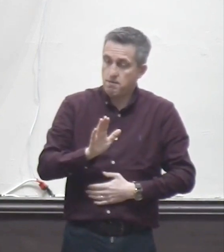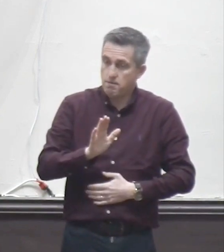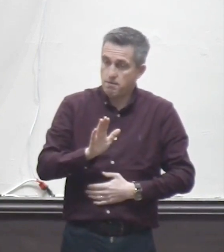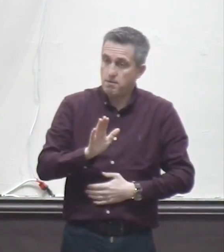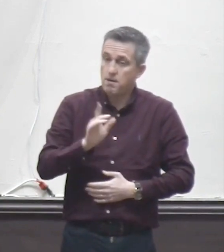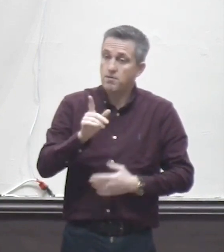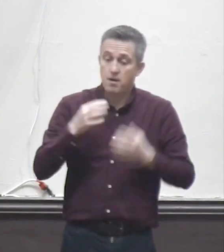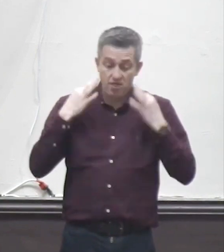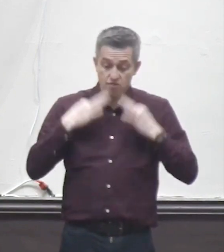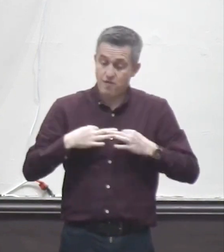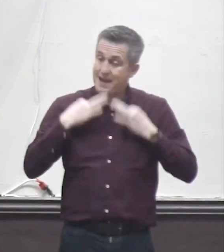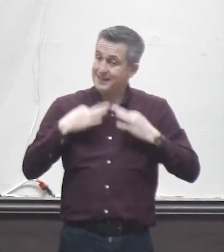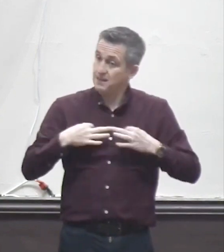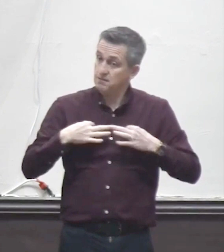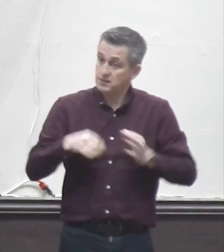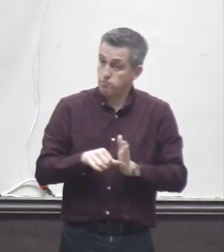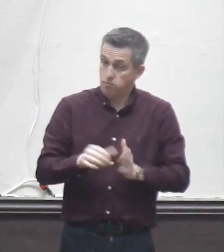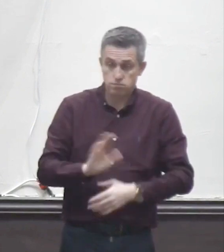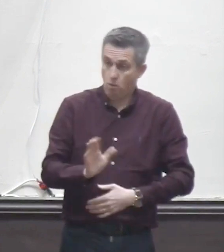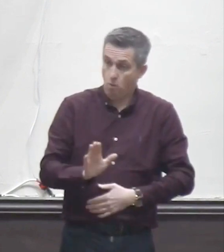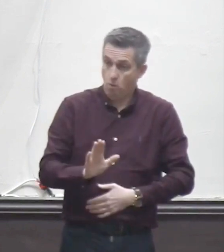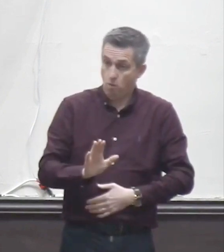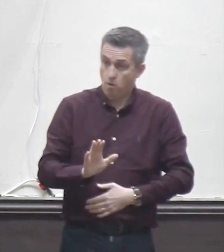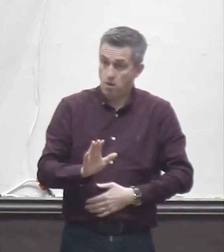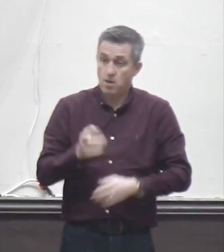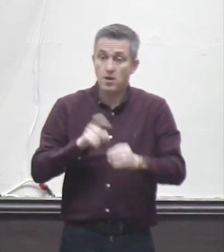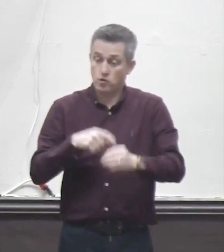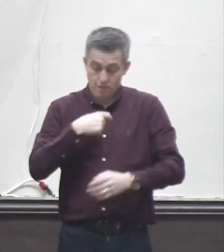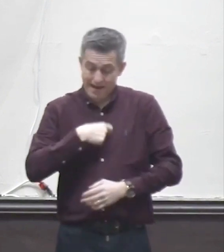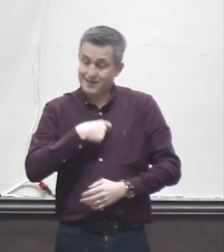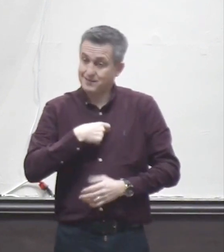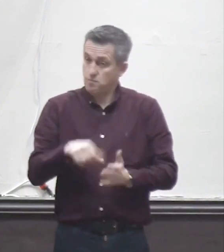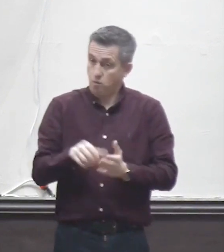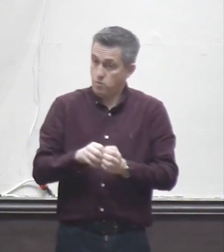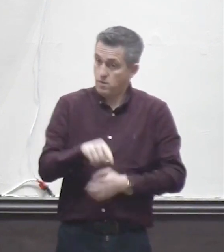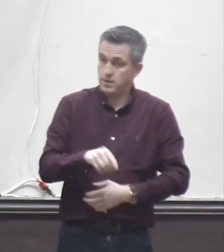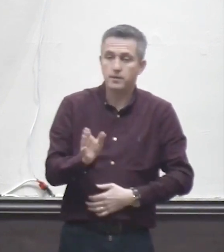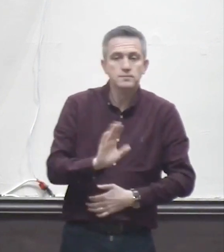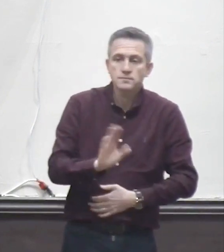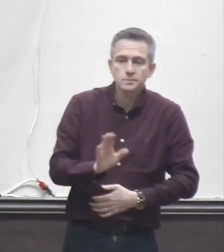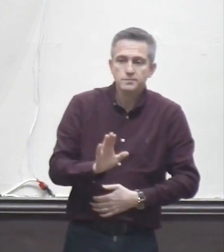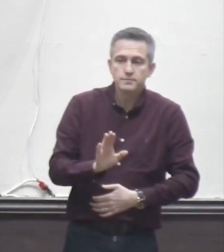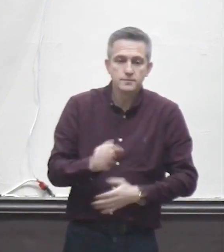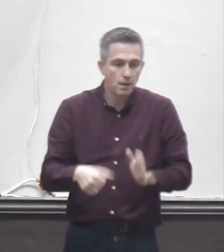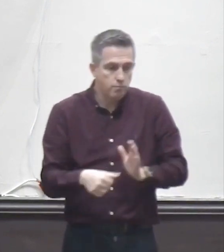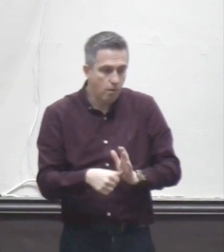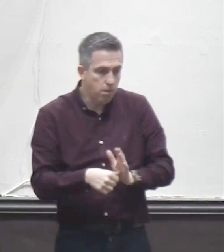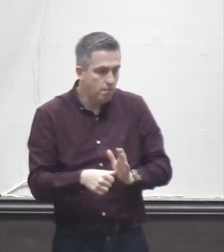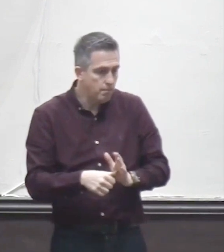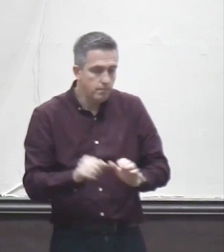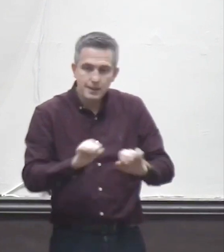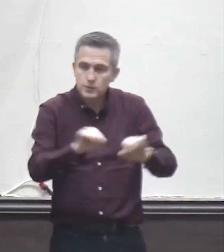The problem isn't with the thread. The problem isn't with the pocket that the Quran is placed within. The problem is the belief of